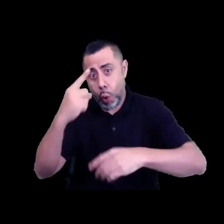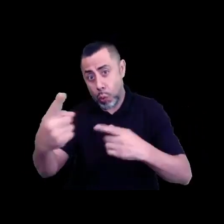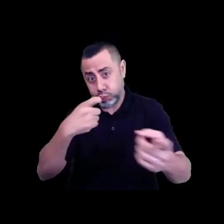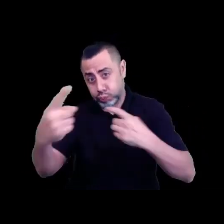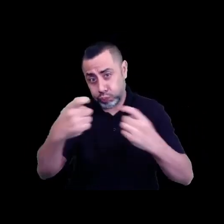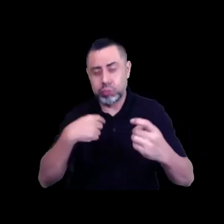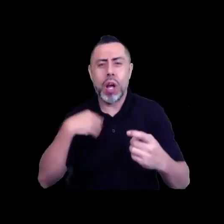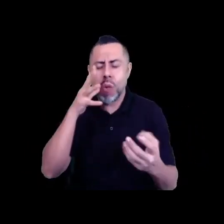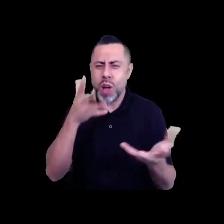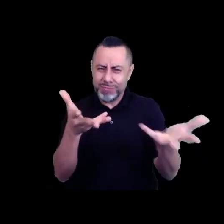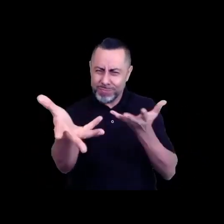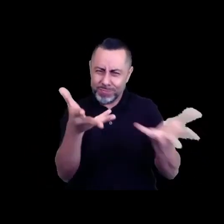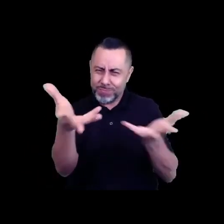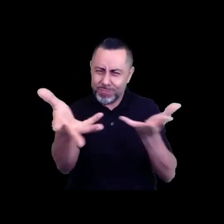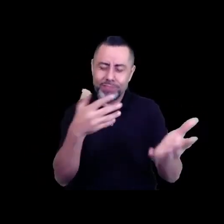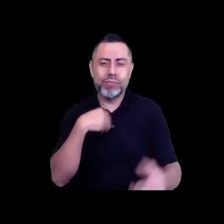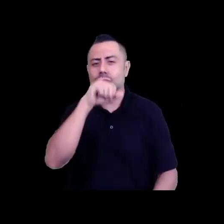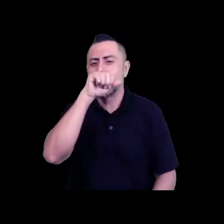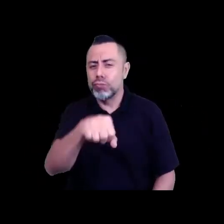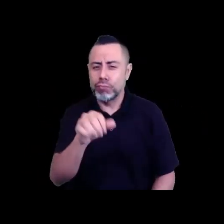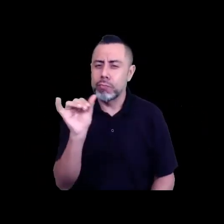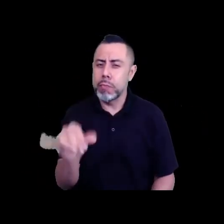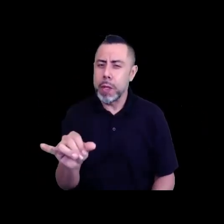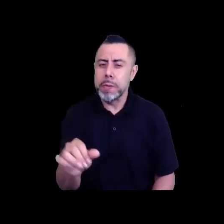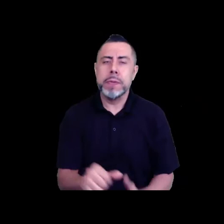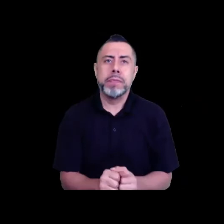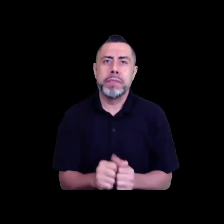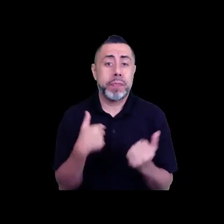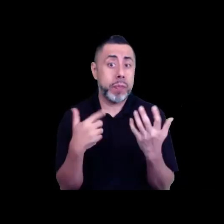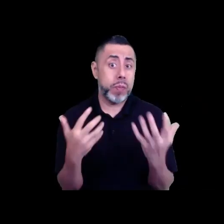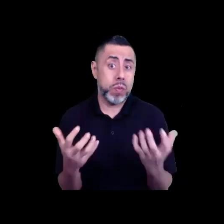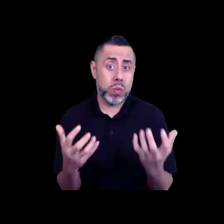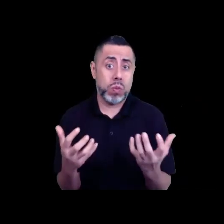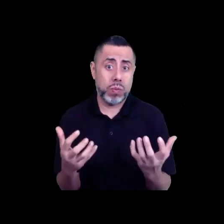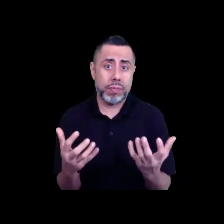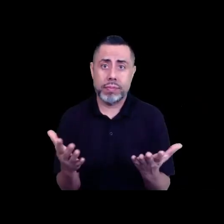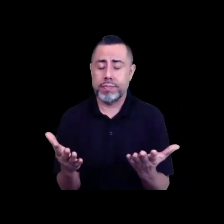and things of that sort. I wanted to